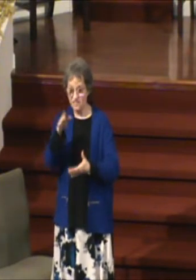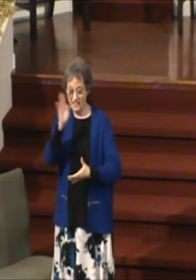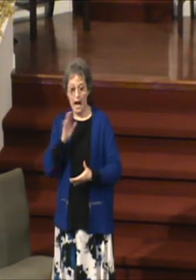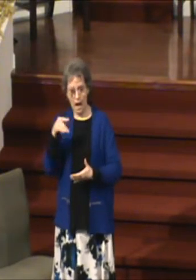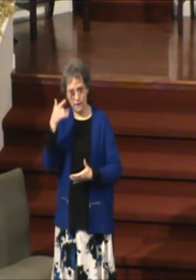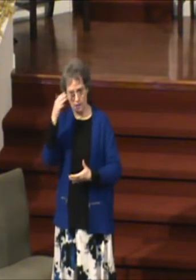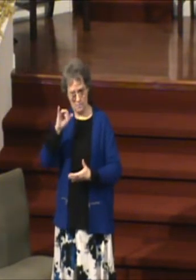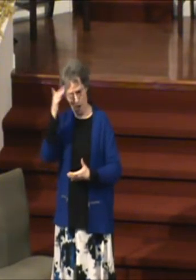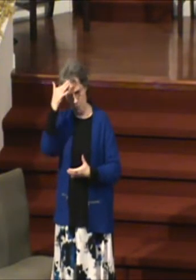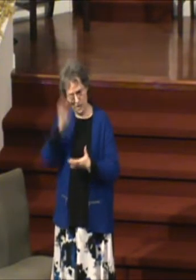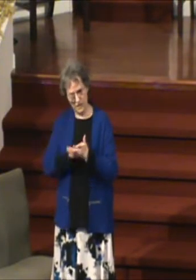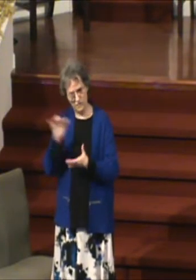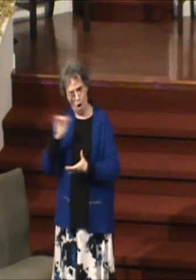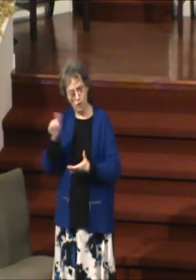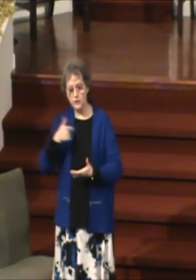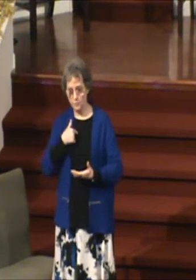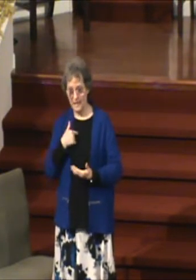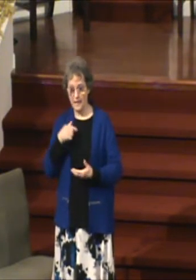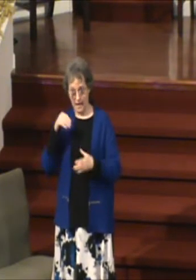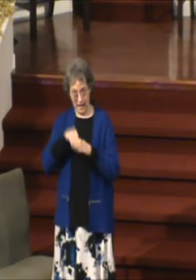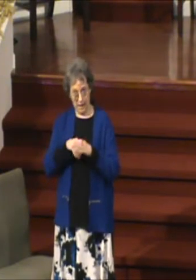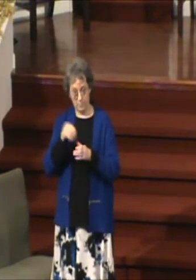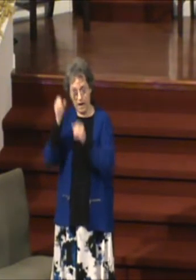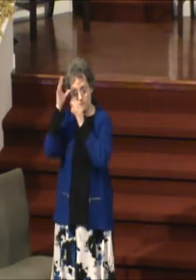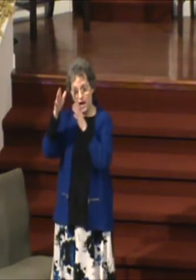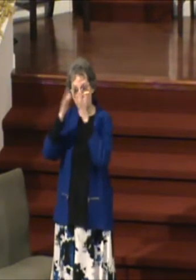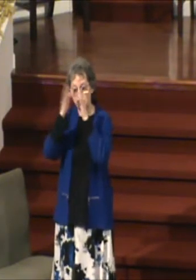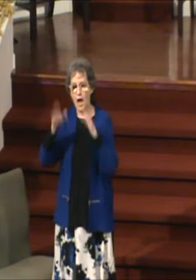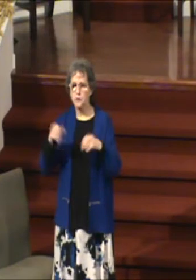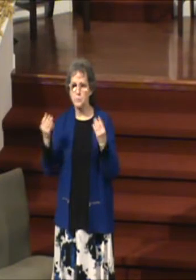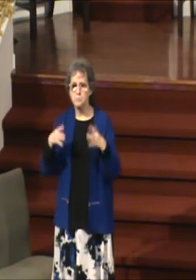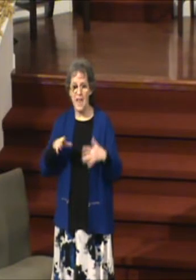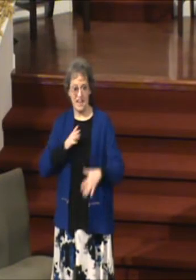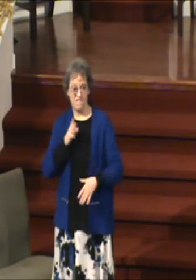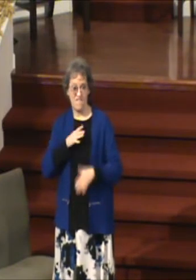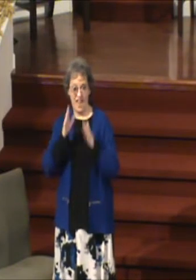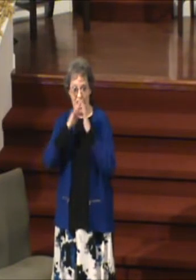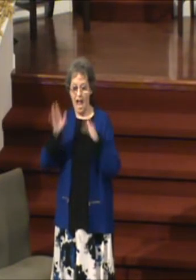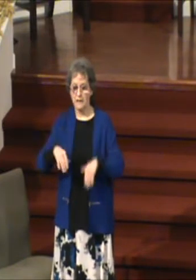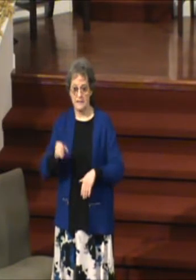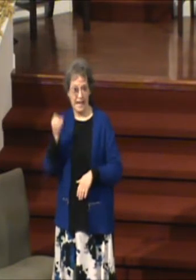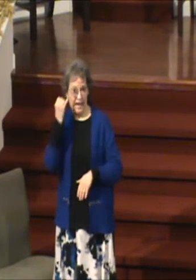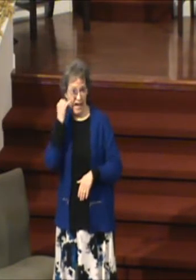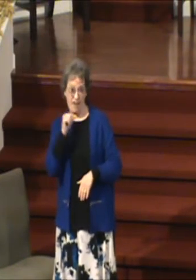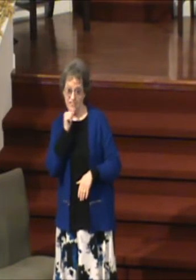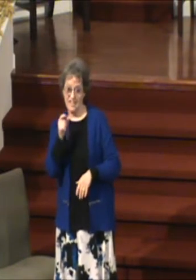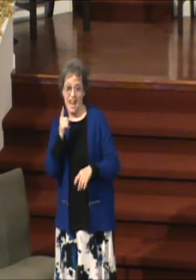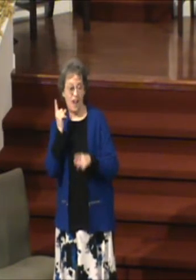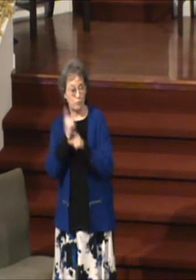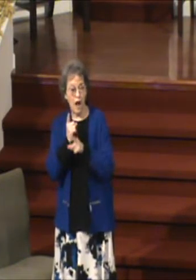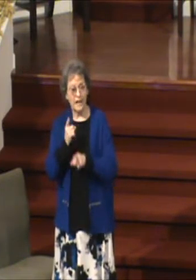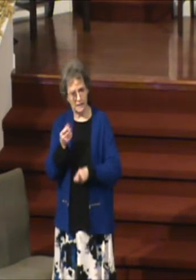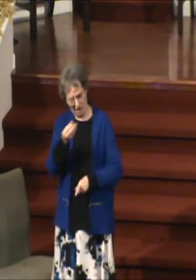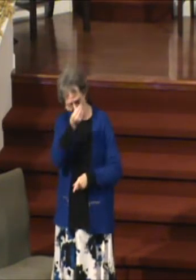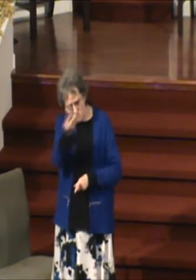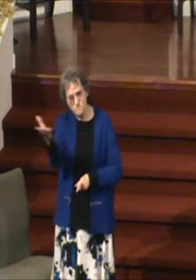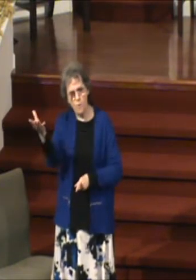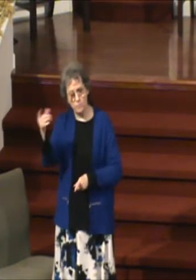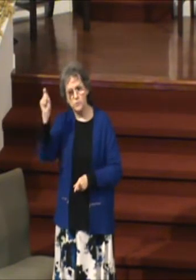in me. In my Father's house are many mansions. If it were not so, I would have told you. I go to